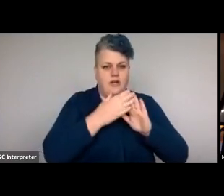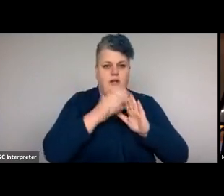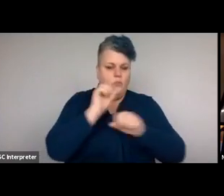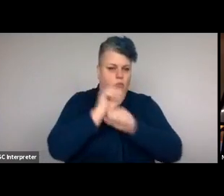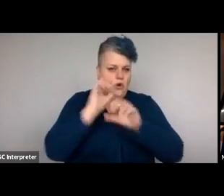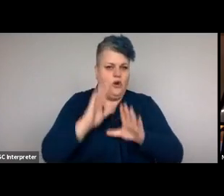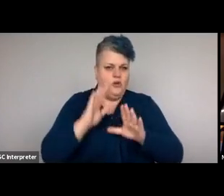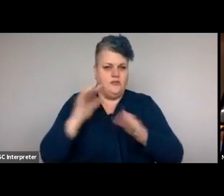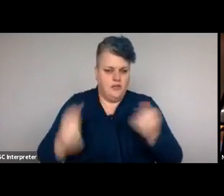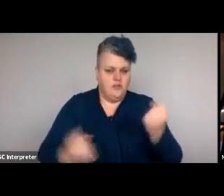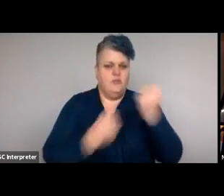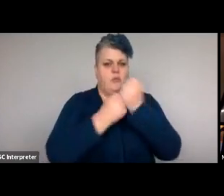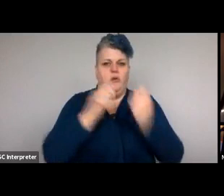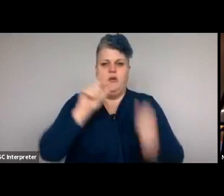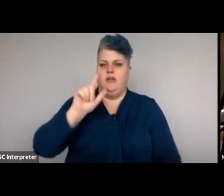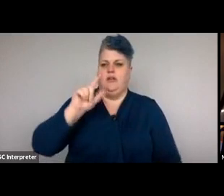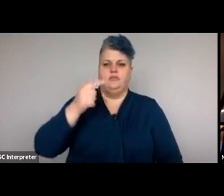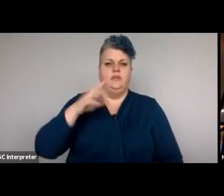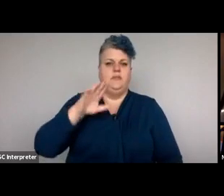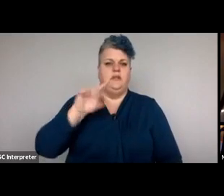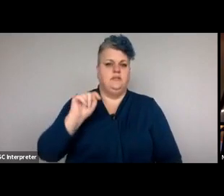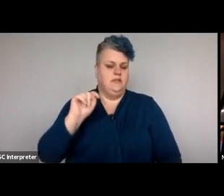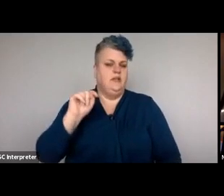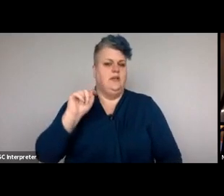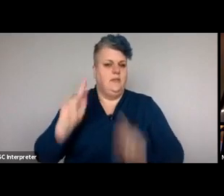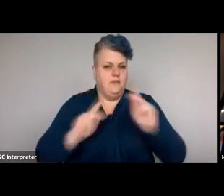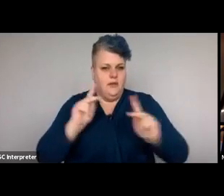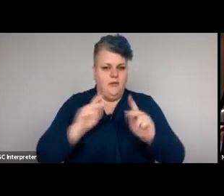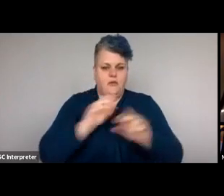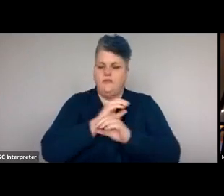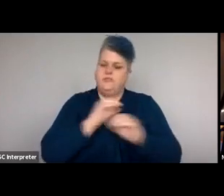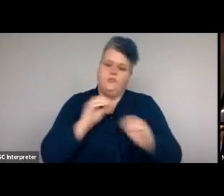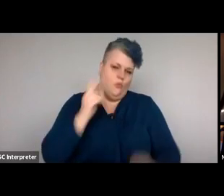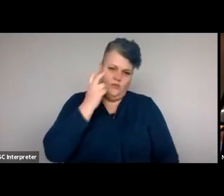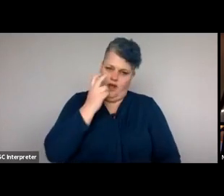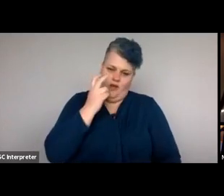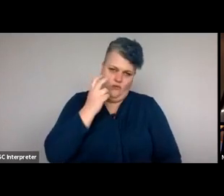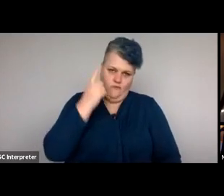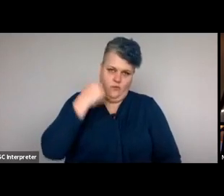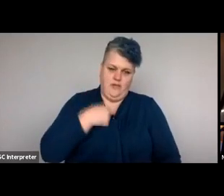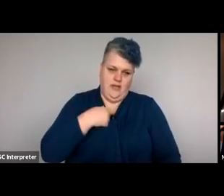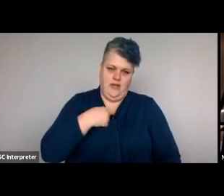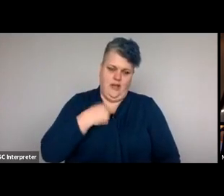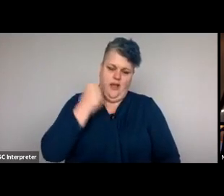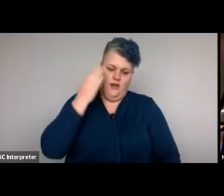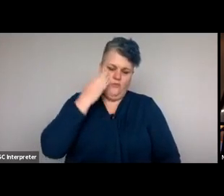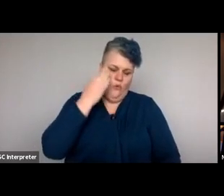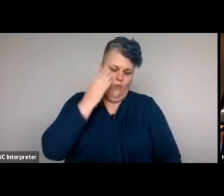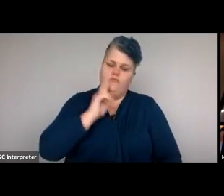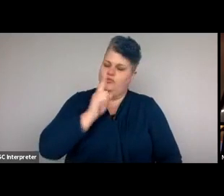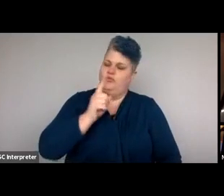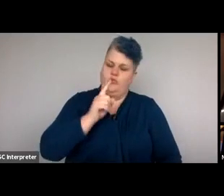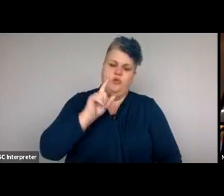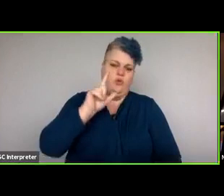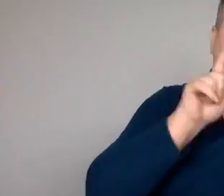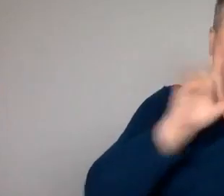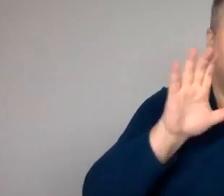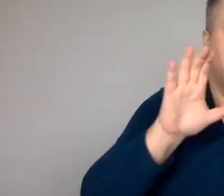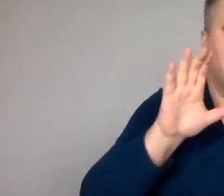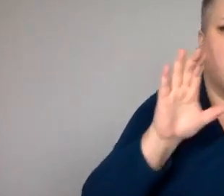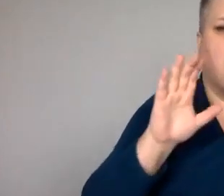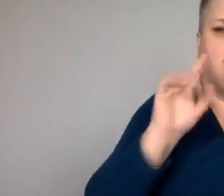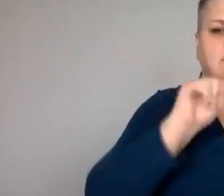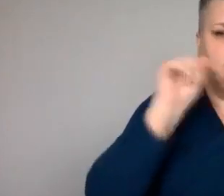LGBTQ people. So yeah, there's no doubt to me that Toledo and Lucas County will continue to be a